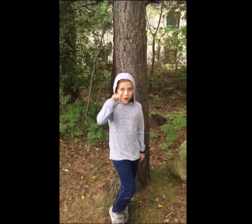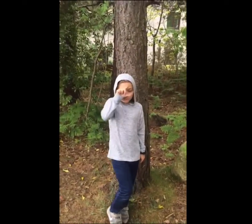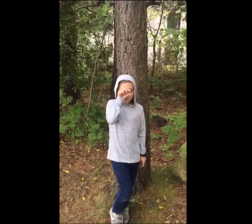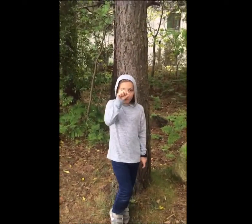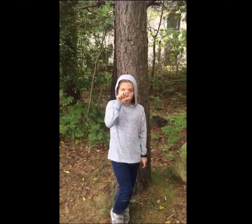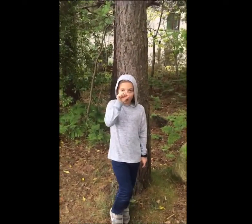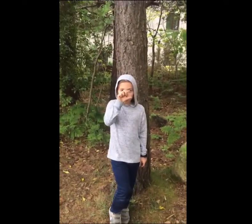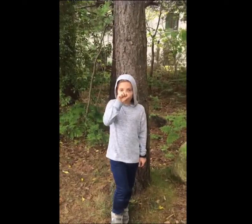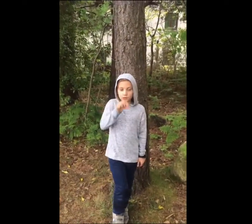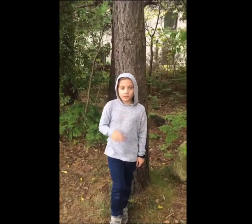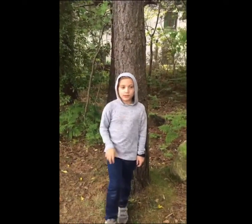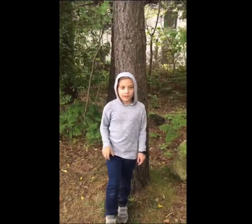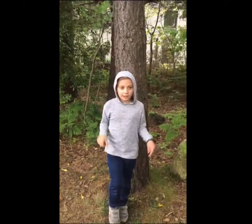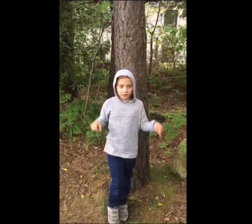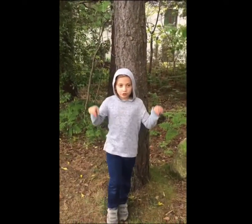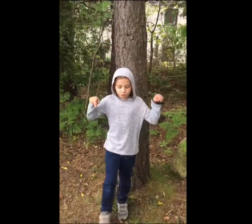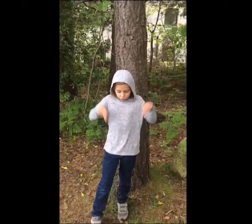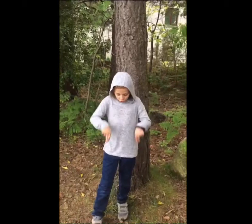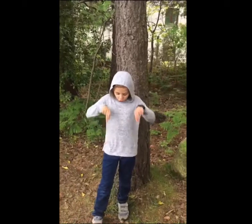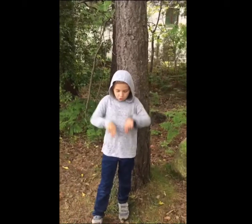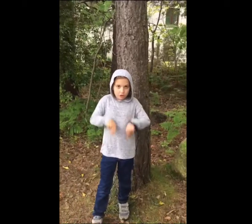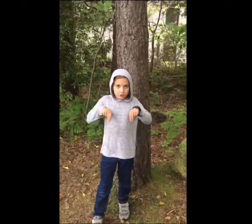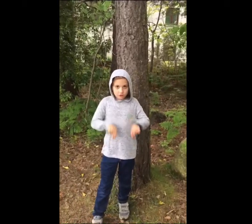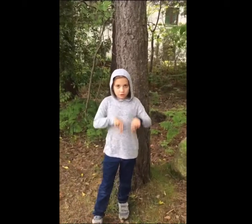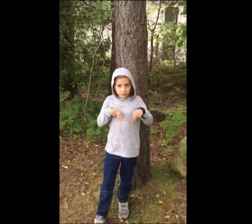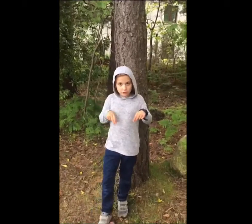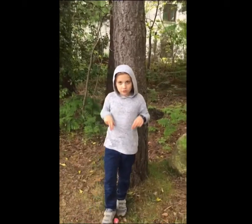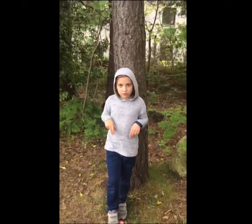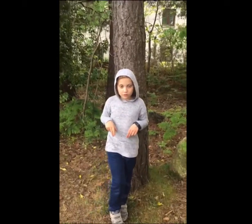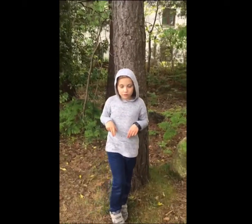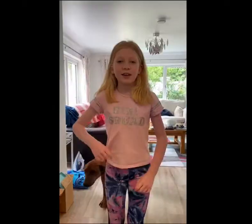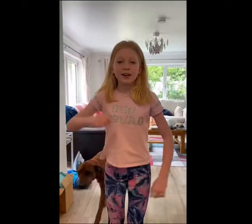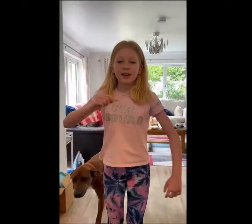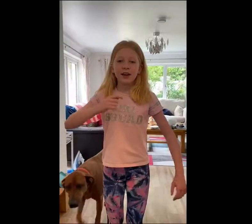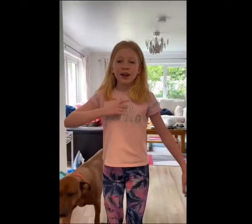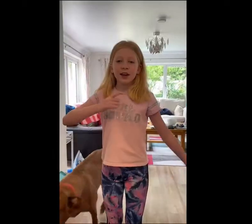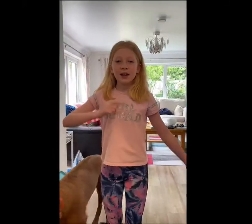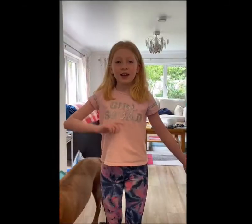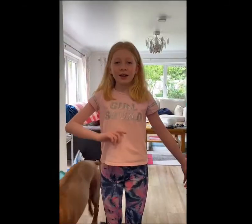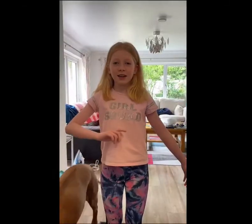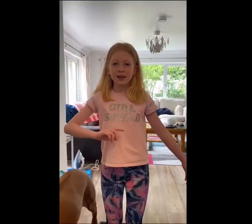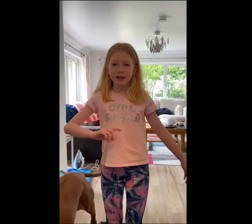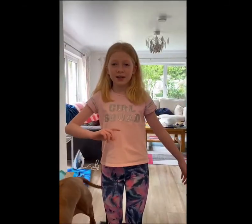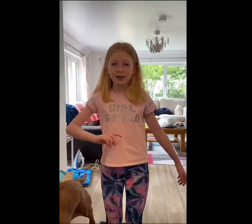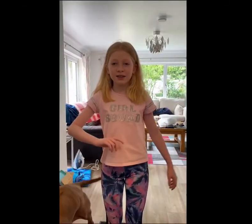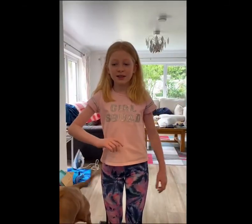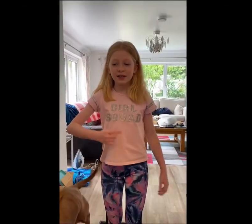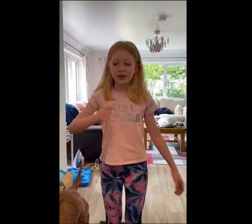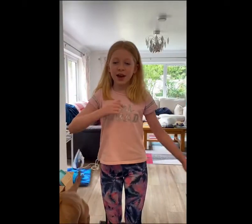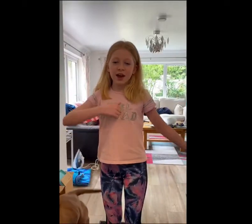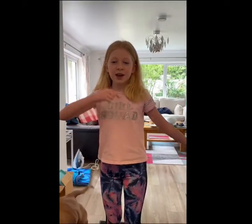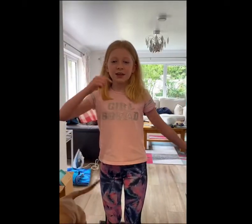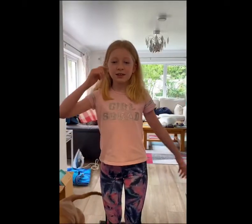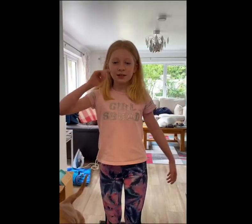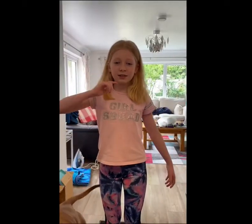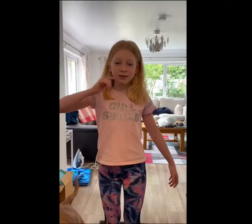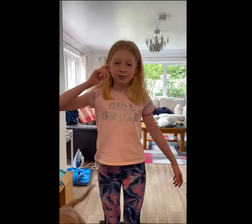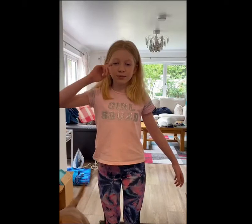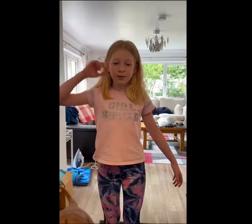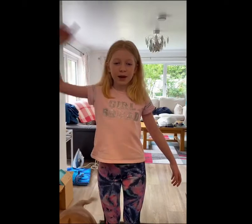of birds and two dogs. I spy a deer. I spy